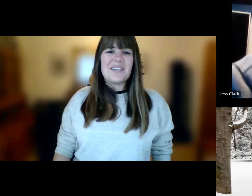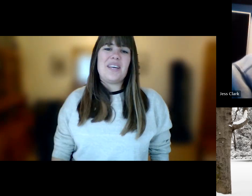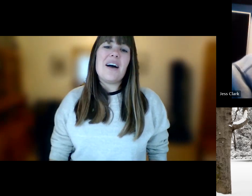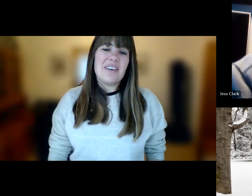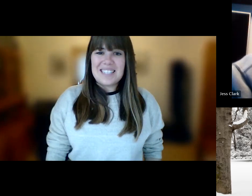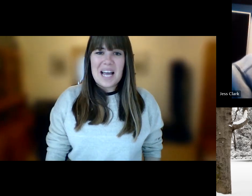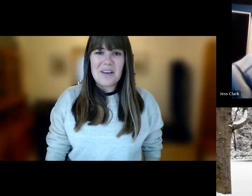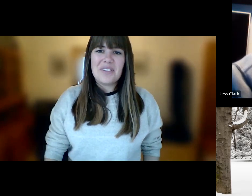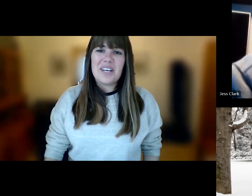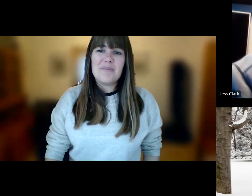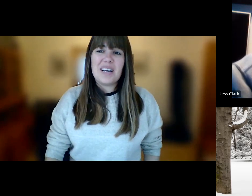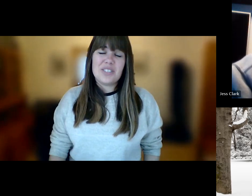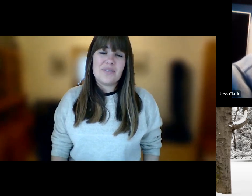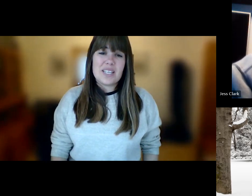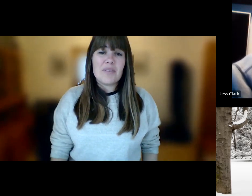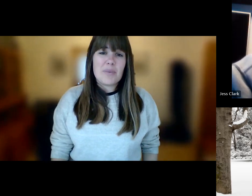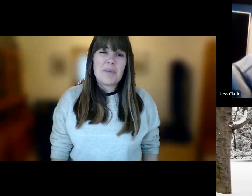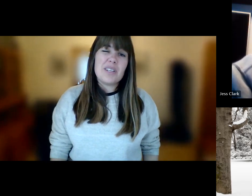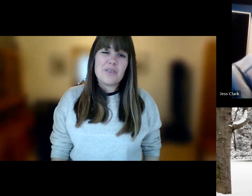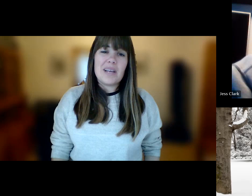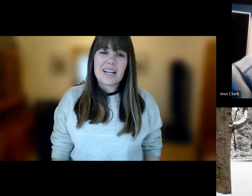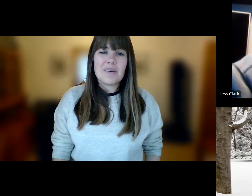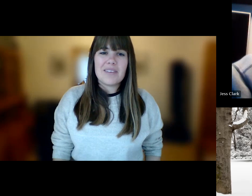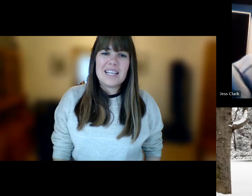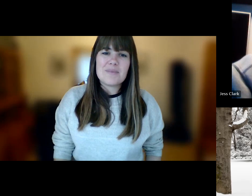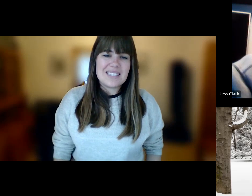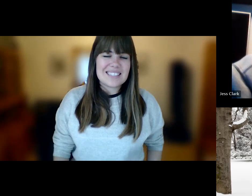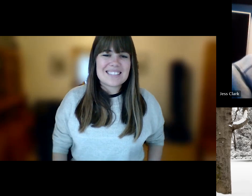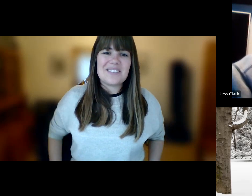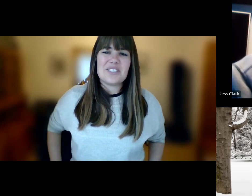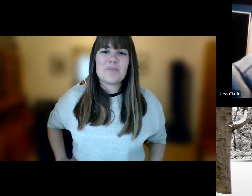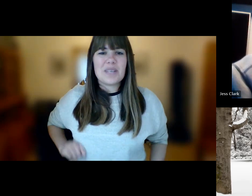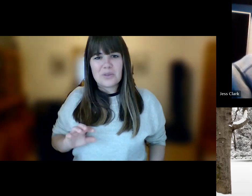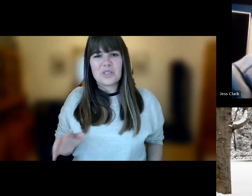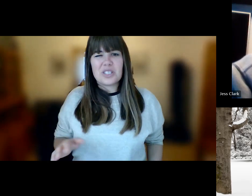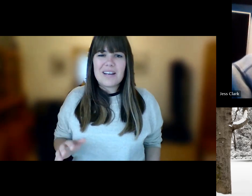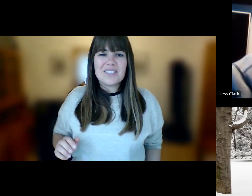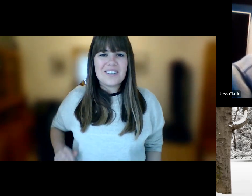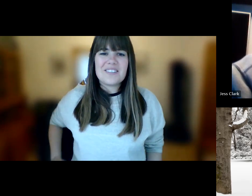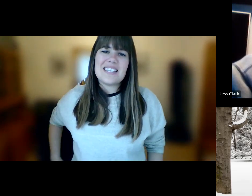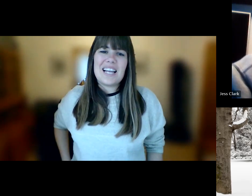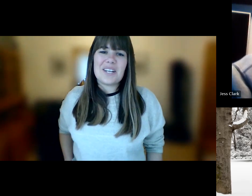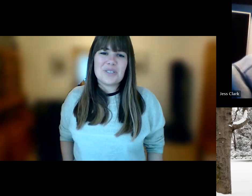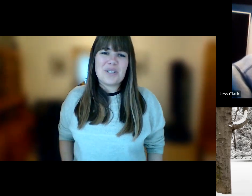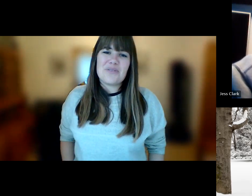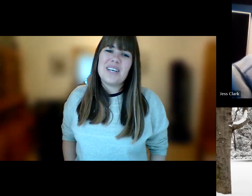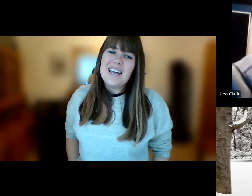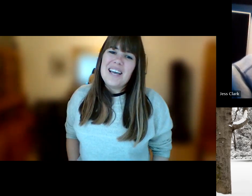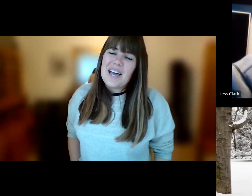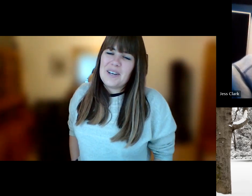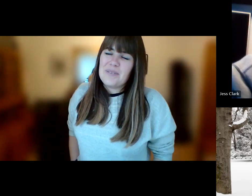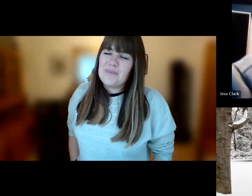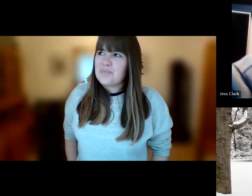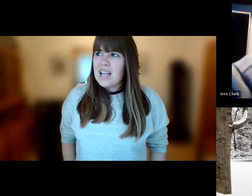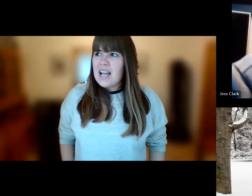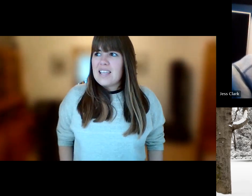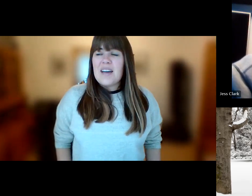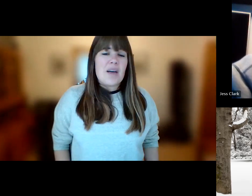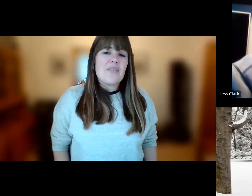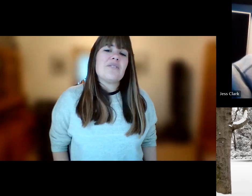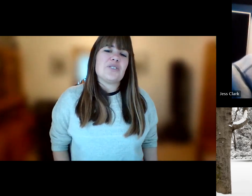that we have had to have, but actually for some other people in the room that can be really upsetting. So just being cautious around who you're using that language with,